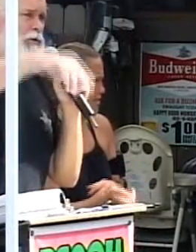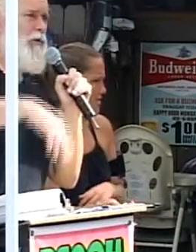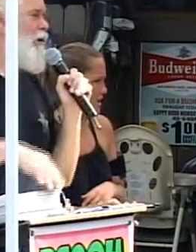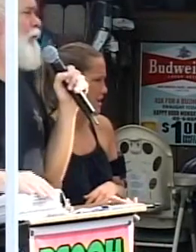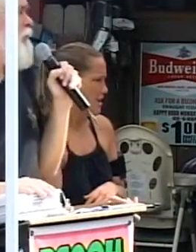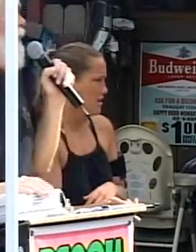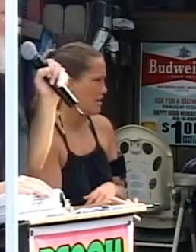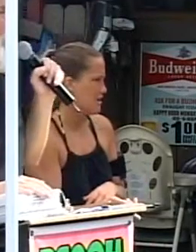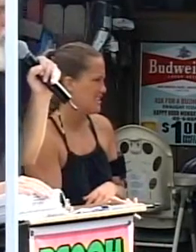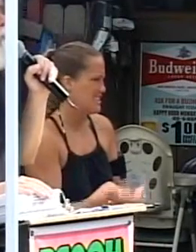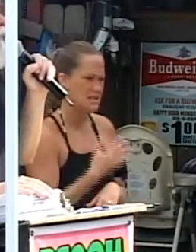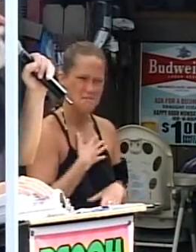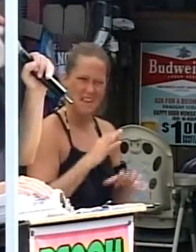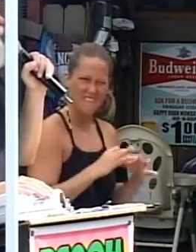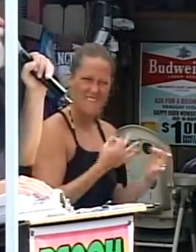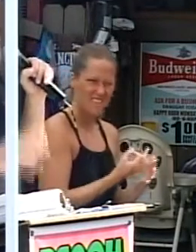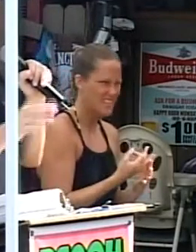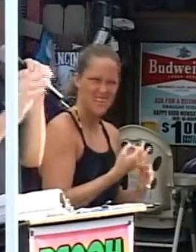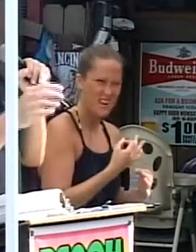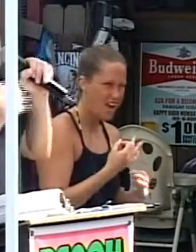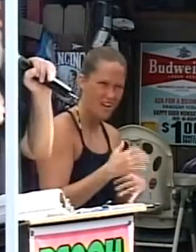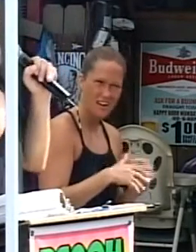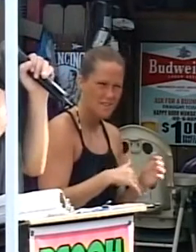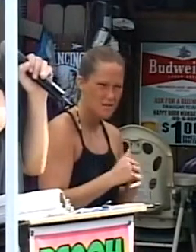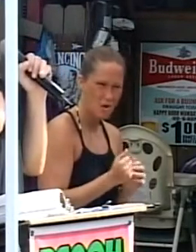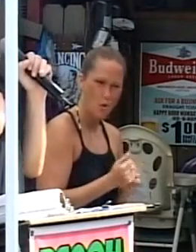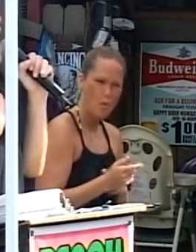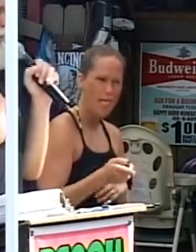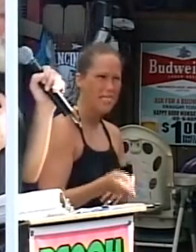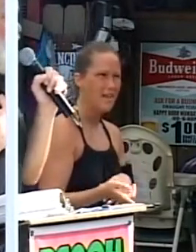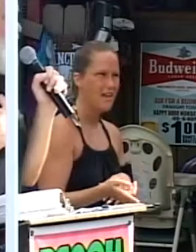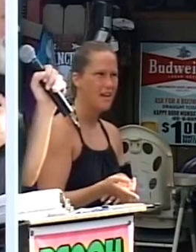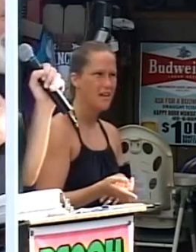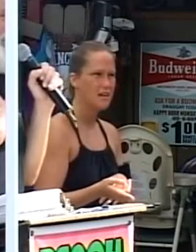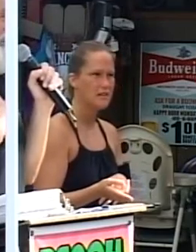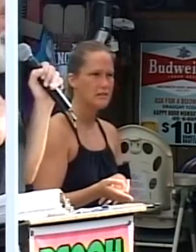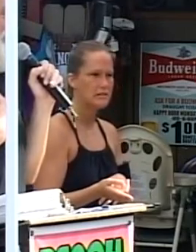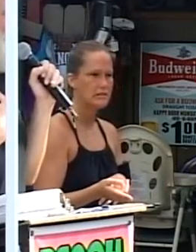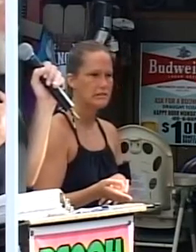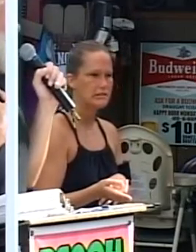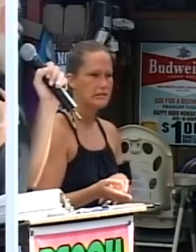my family's uncomfortable or not. You're going to have to deal with it because I'm the pastor here.